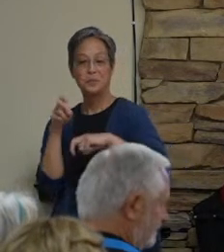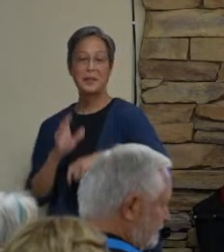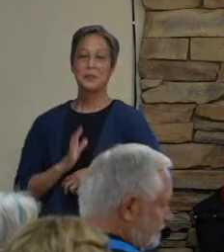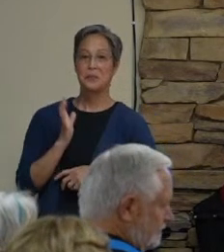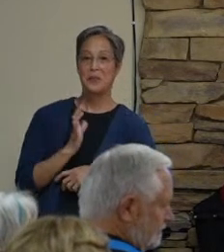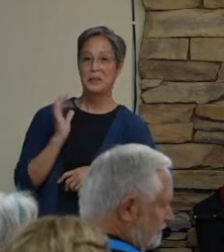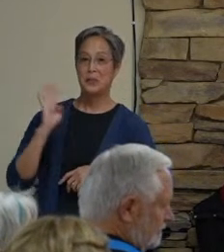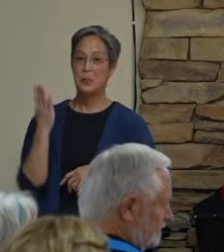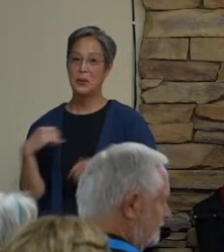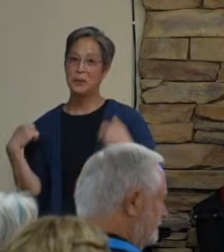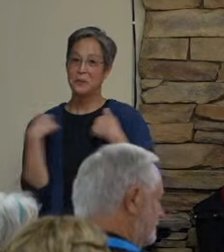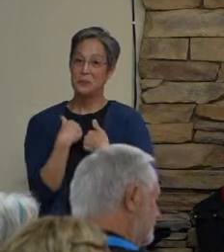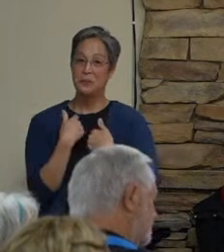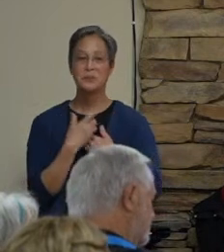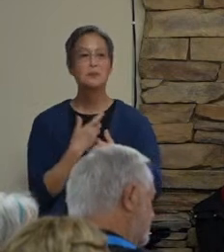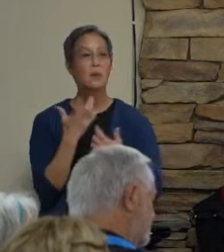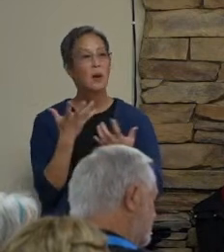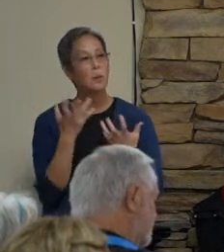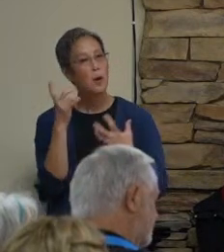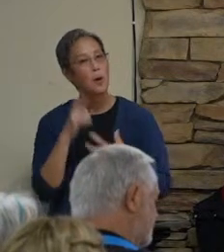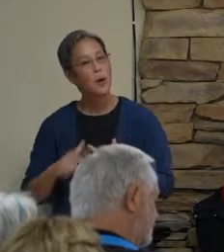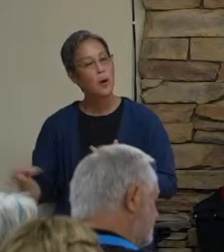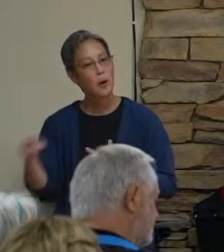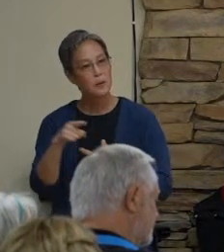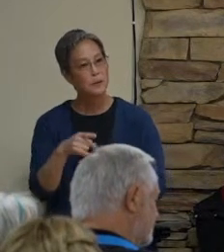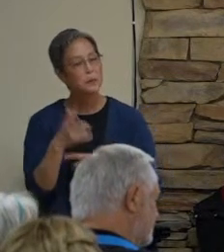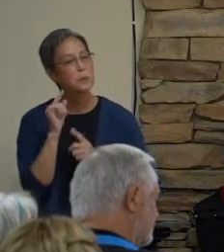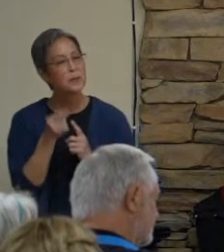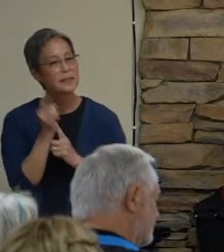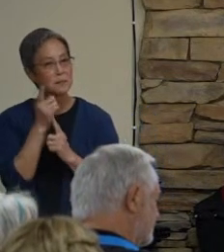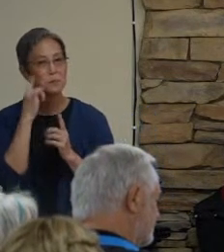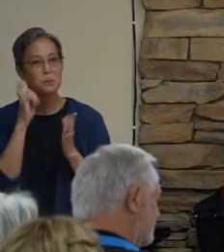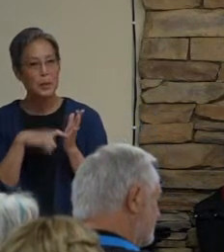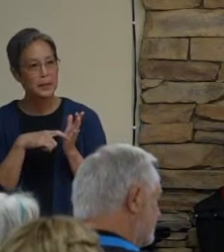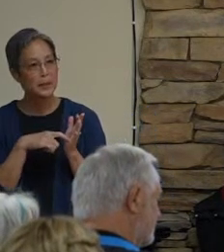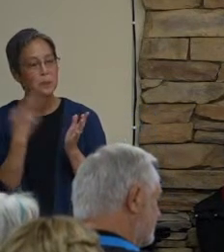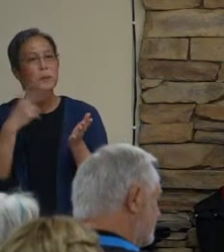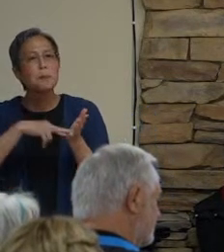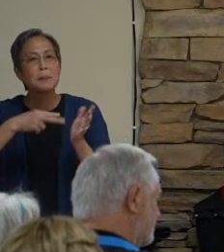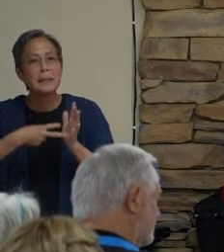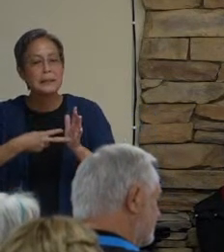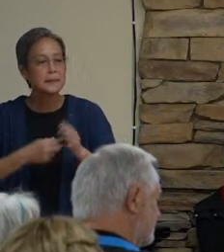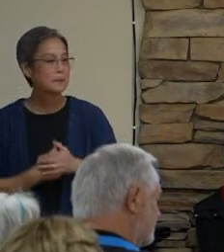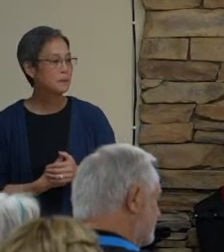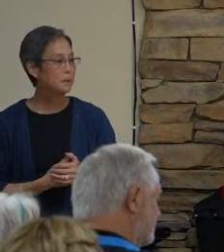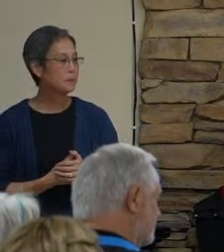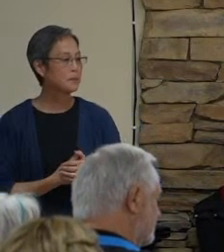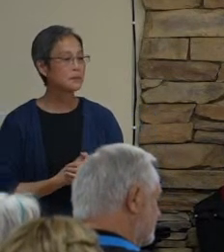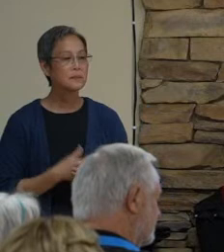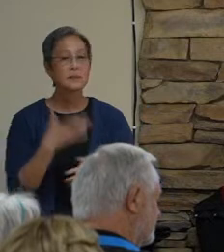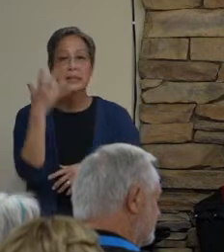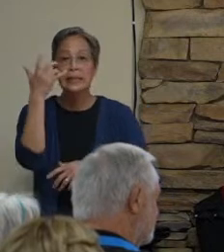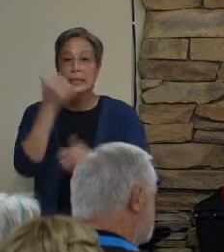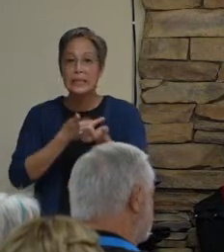vests, I want you all to take a second to recognize what this means. For each dog walking across